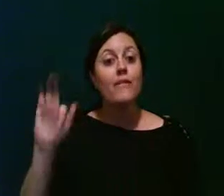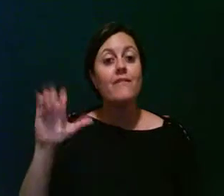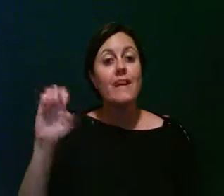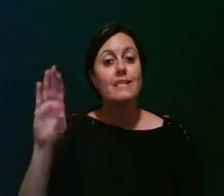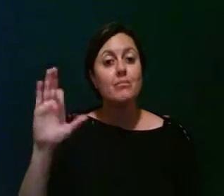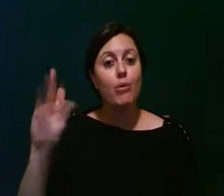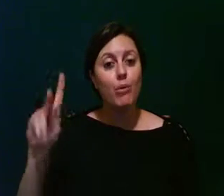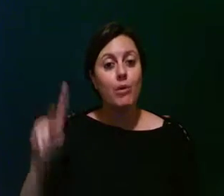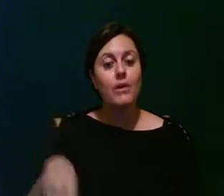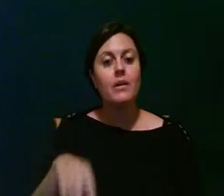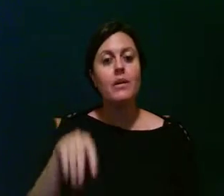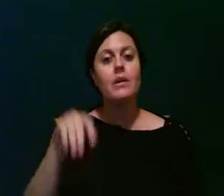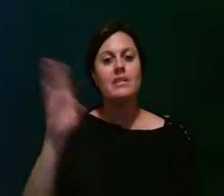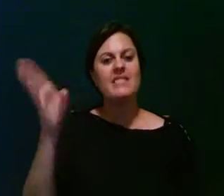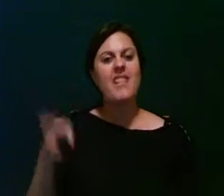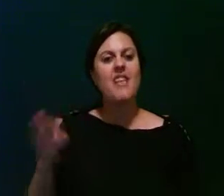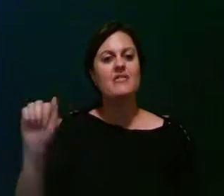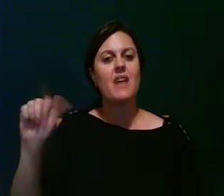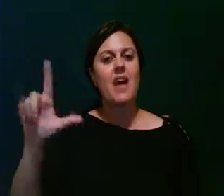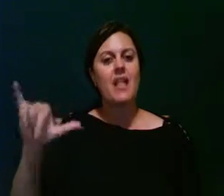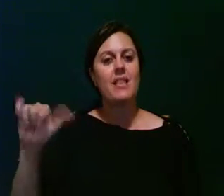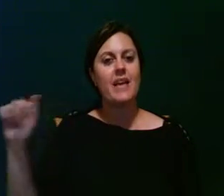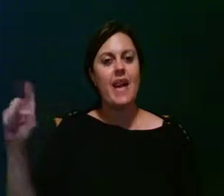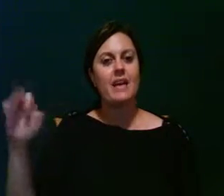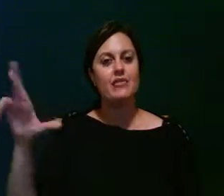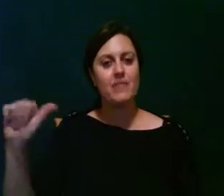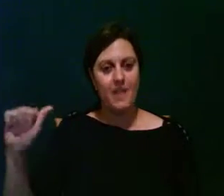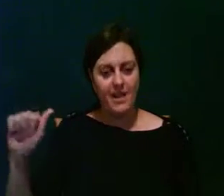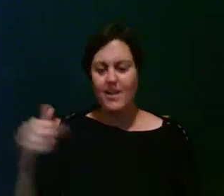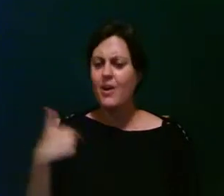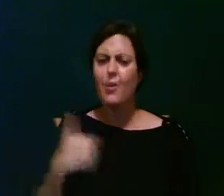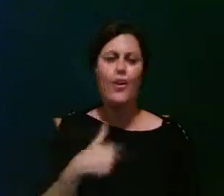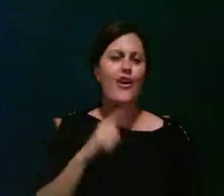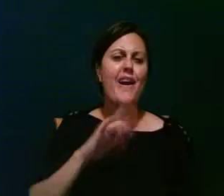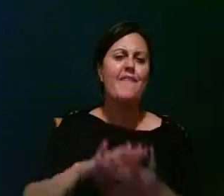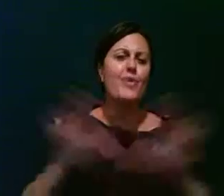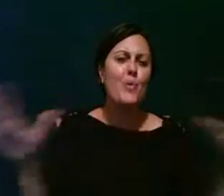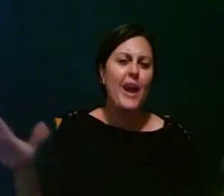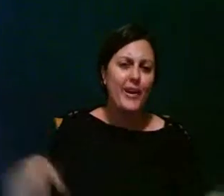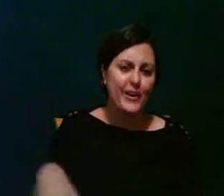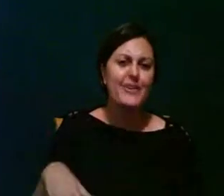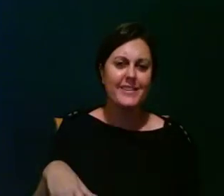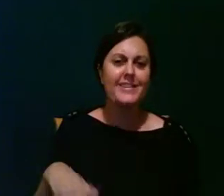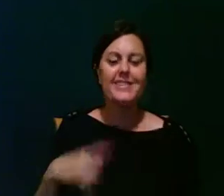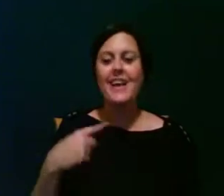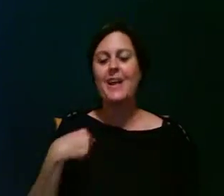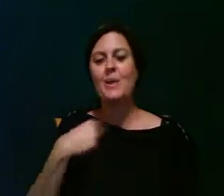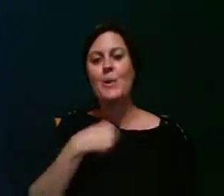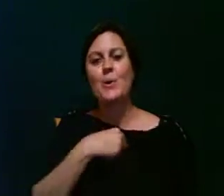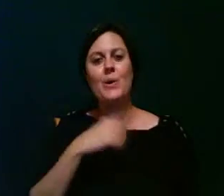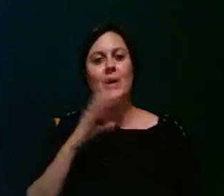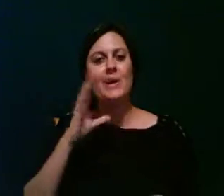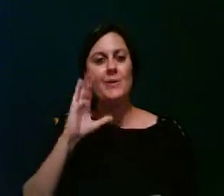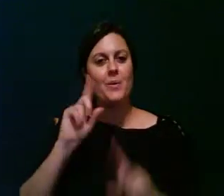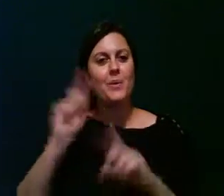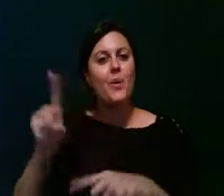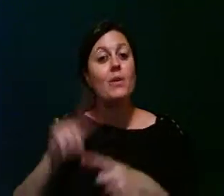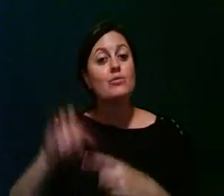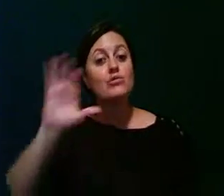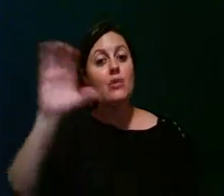Facebook.com/Aly and Andrea, all kinds of stuff. So you can pretty much find us everywhere. And you know what? We will be going to Chicago in November because we